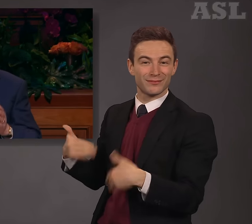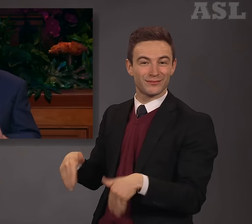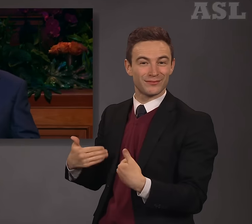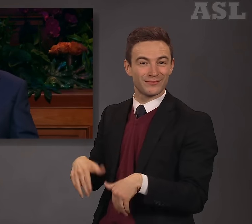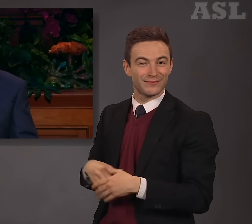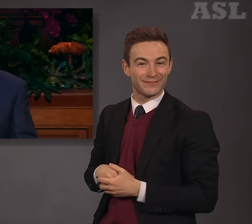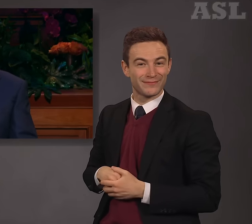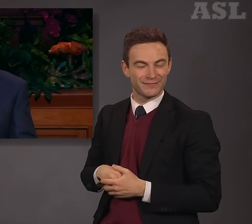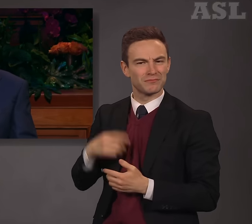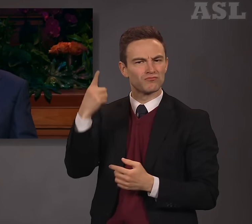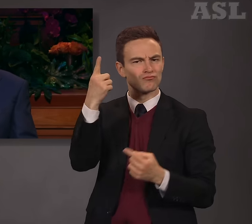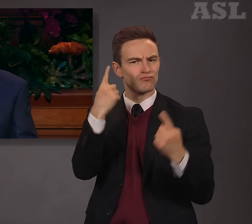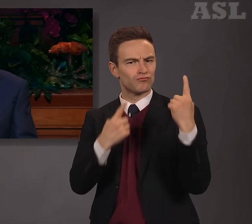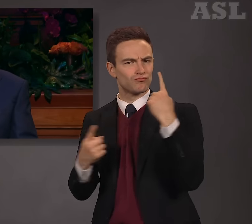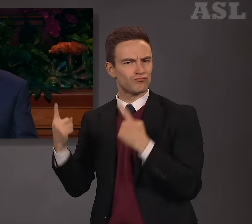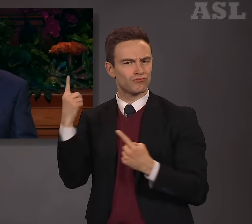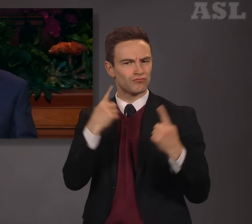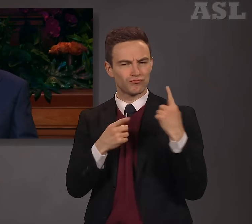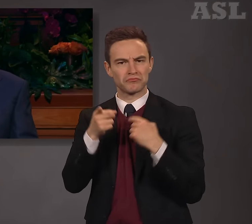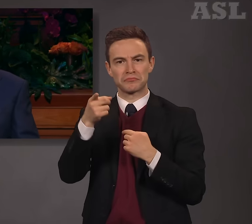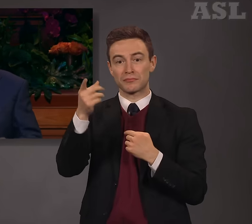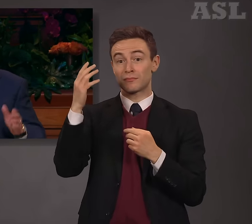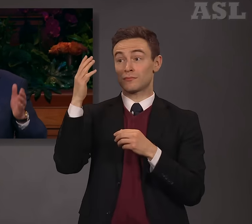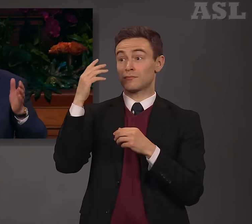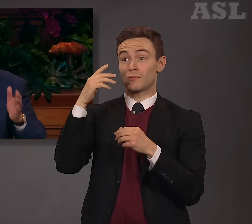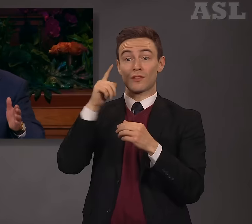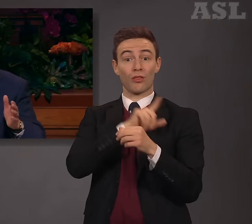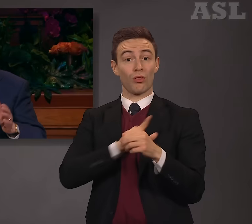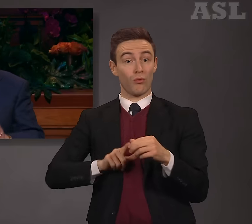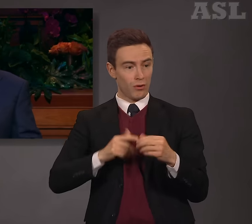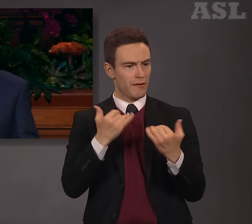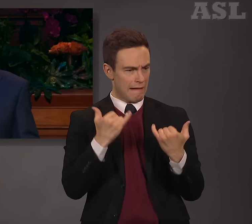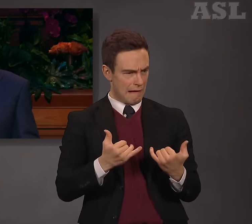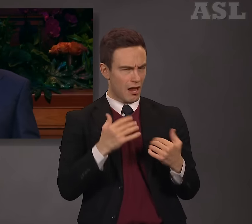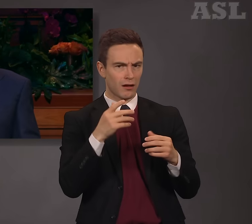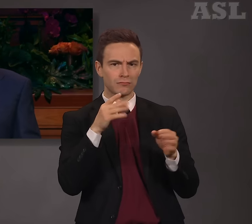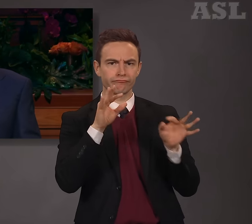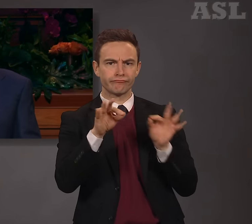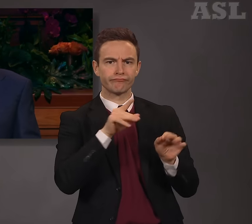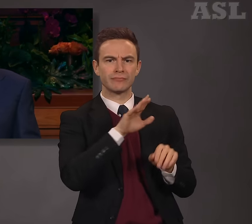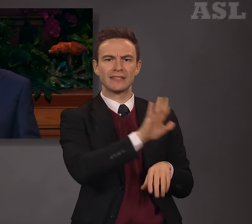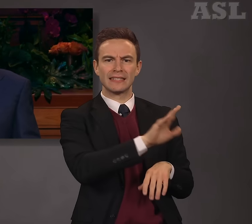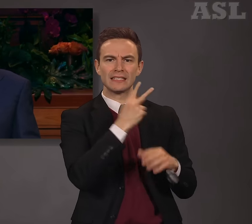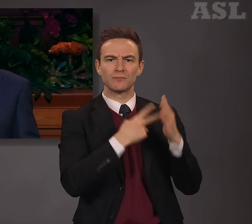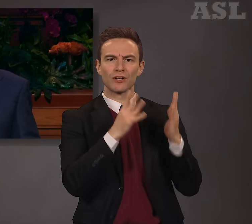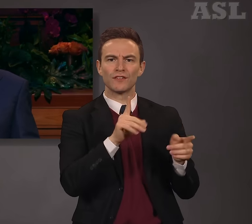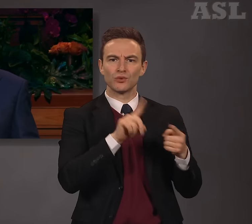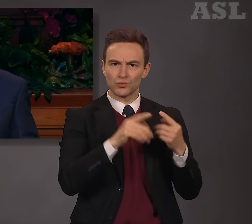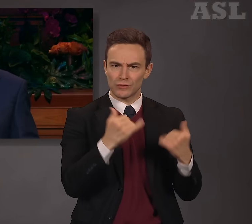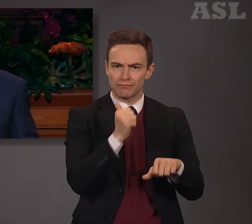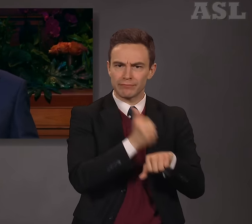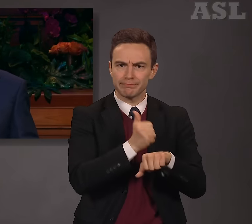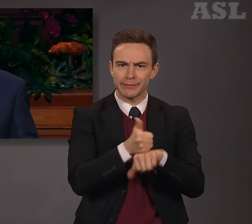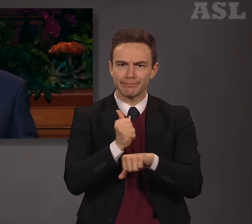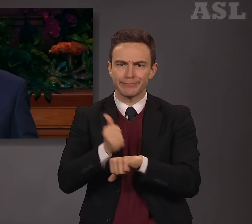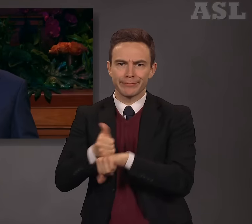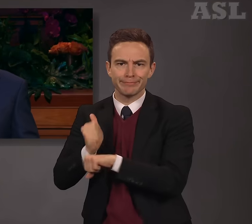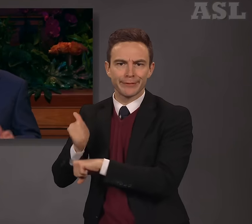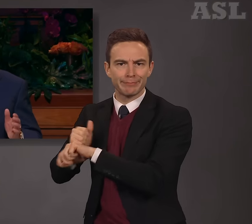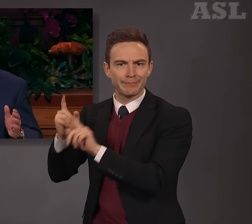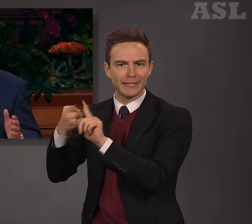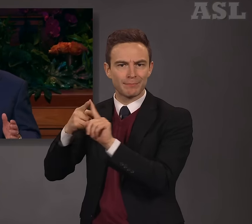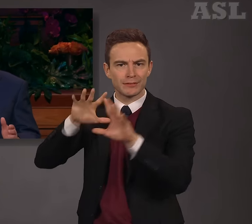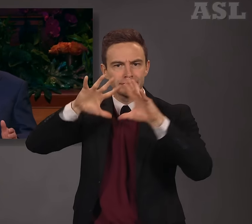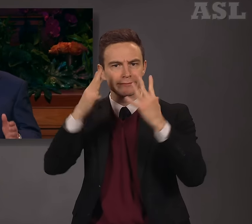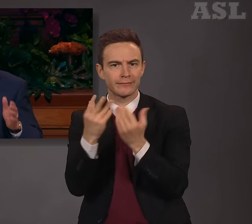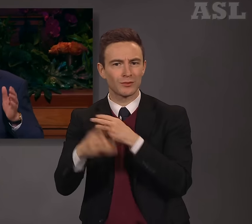why the Lord would direct his prophet to now dot the earth with his holy temples?